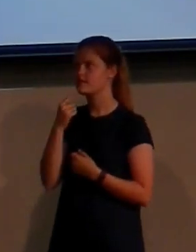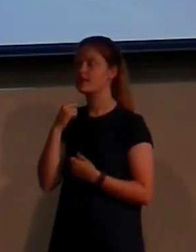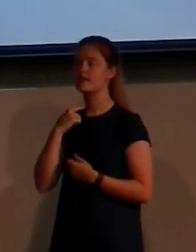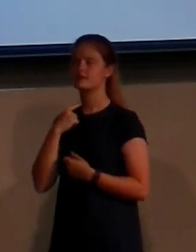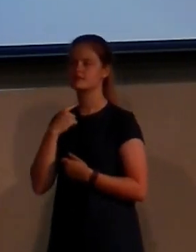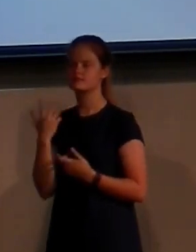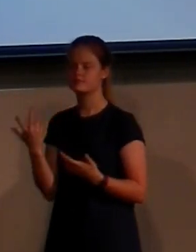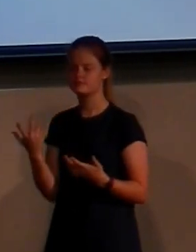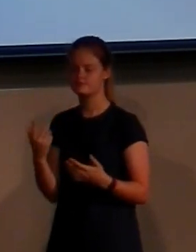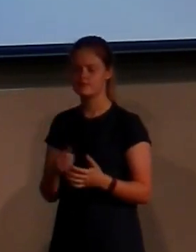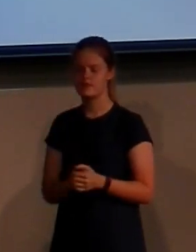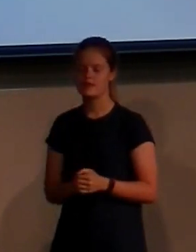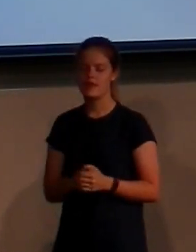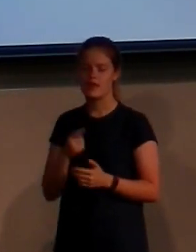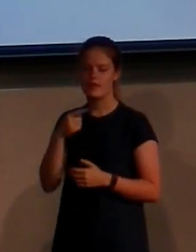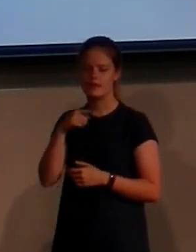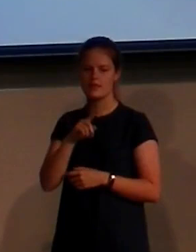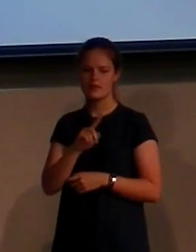Salvador.